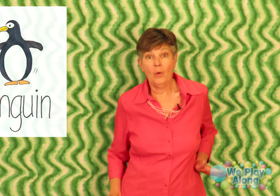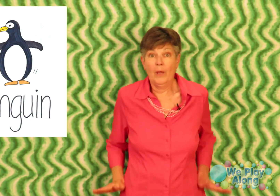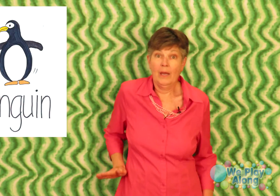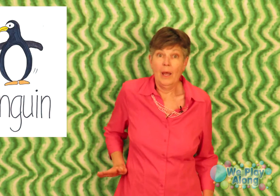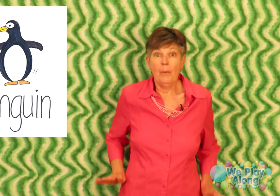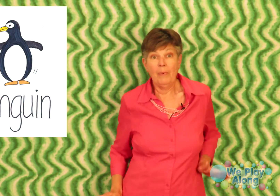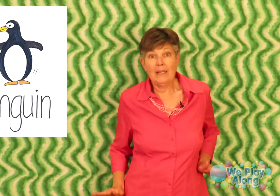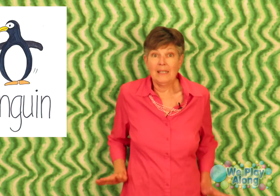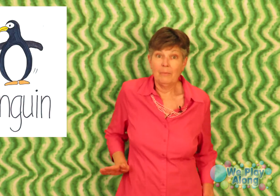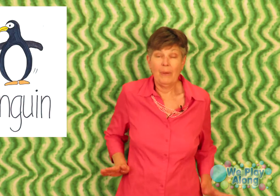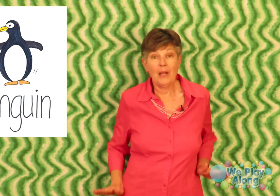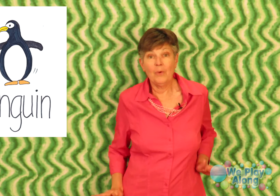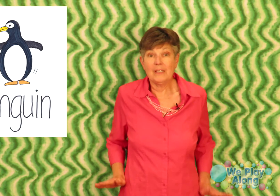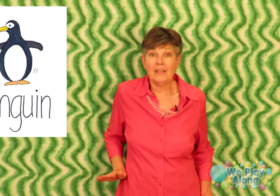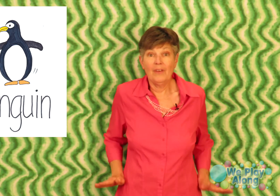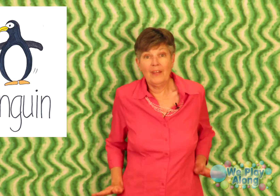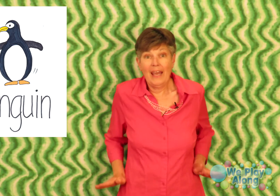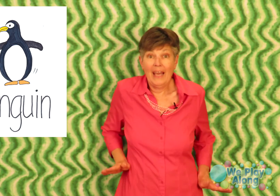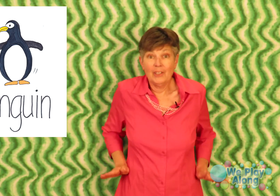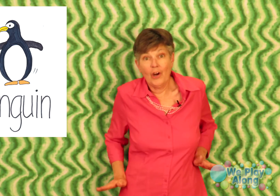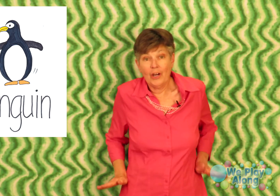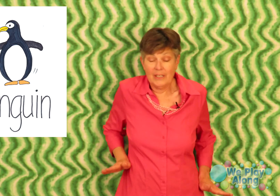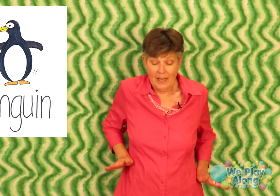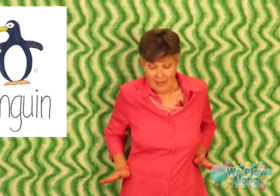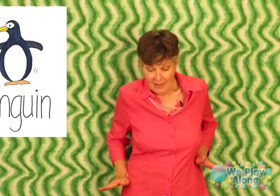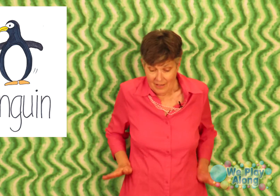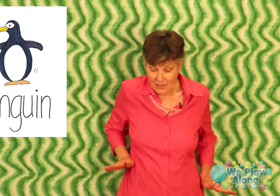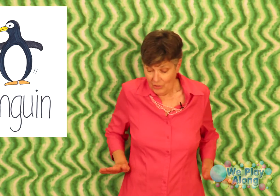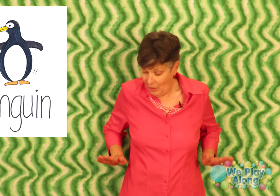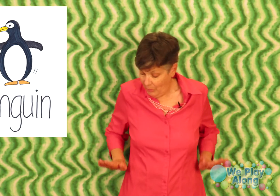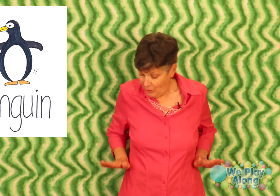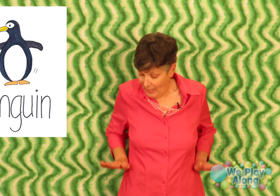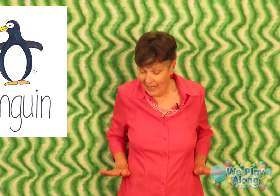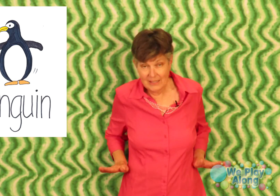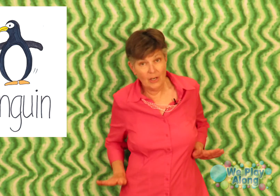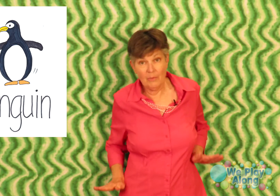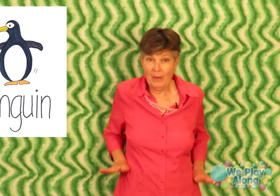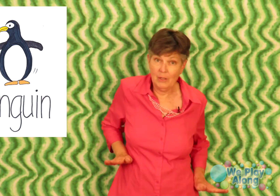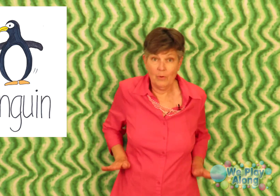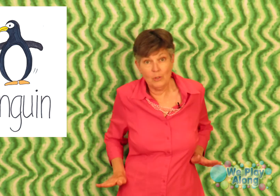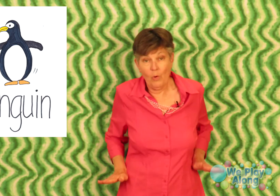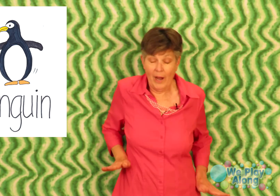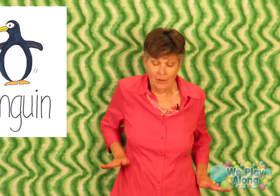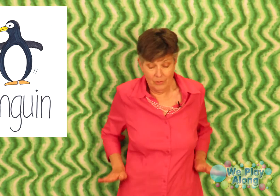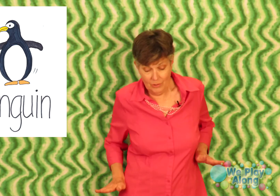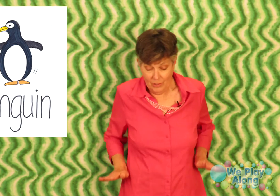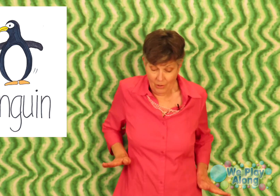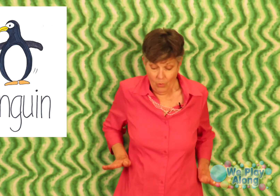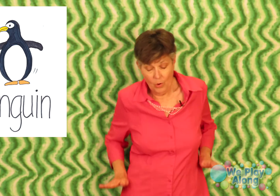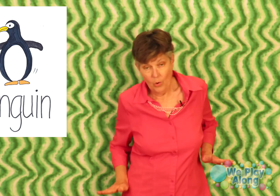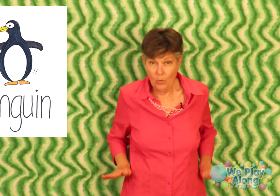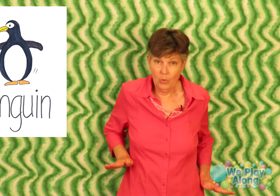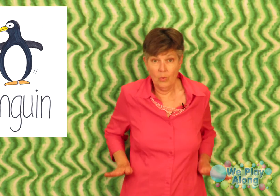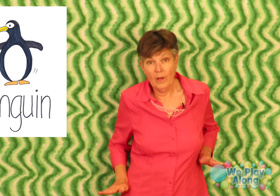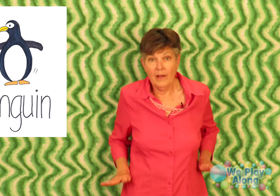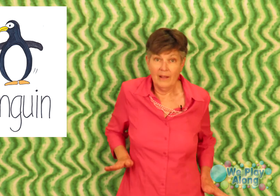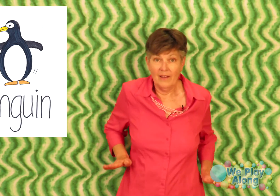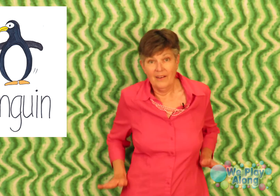penguin. Penguins live in the Antarctic. So you're going to put your hands here and penguins waddle. So you're going to go, woo.